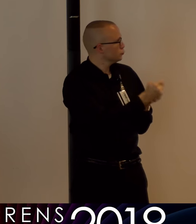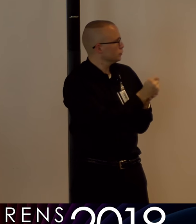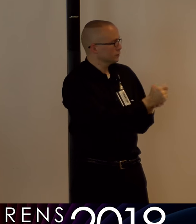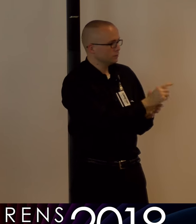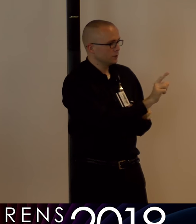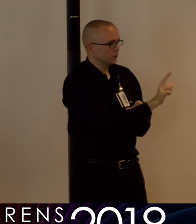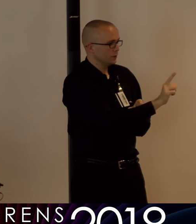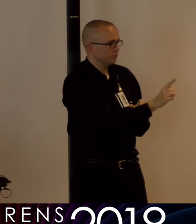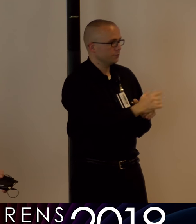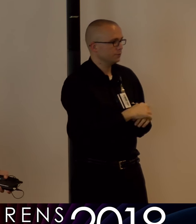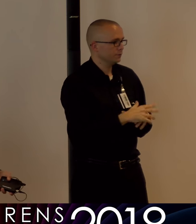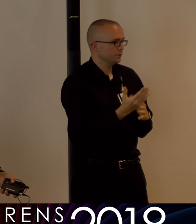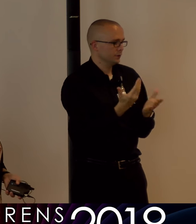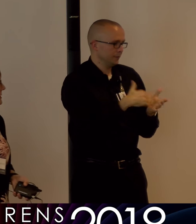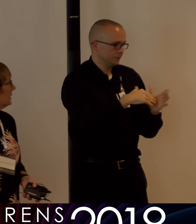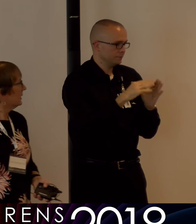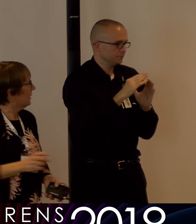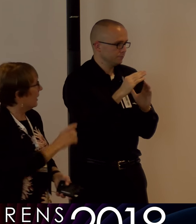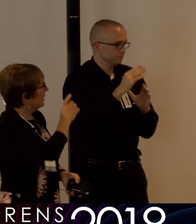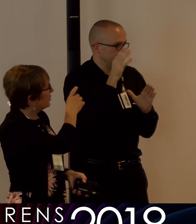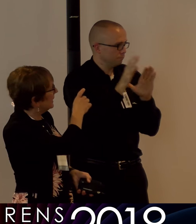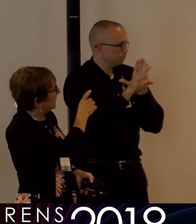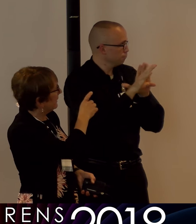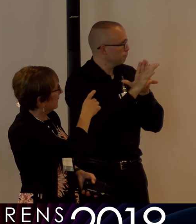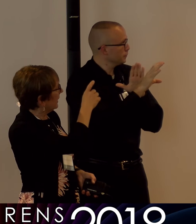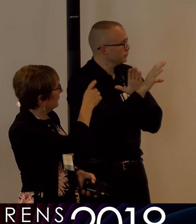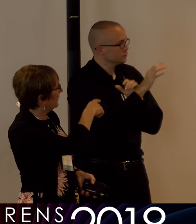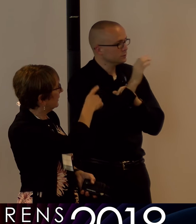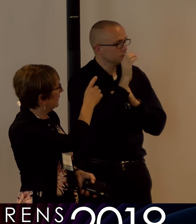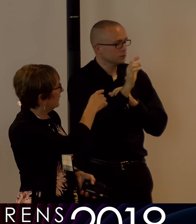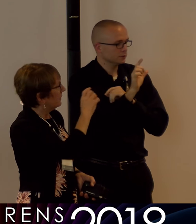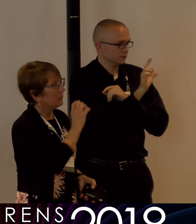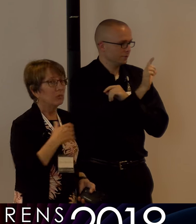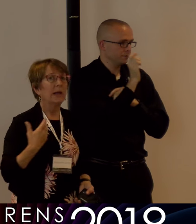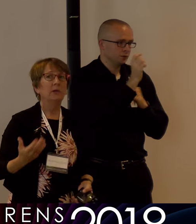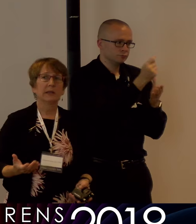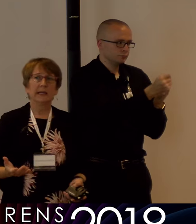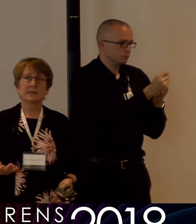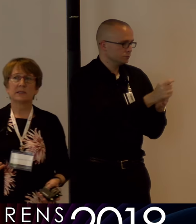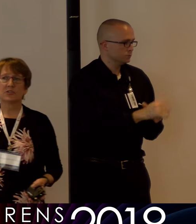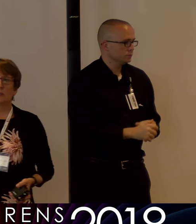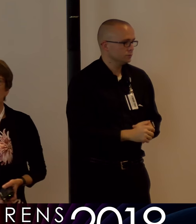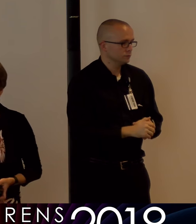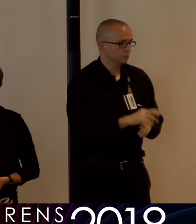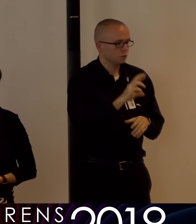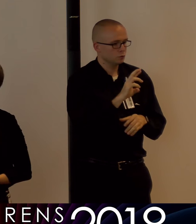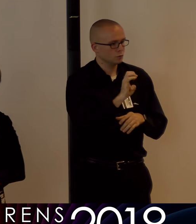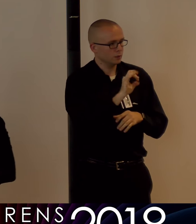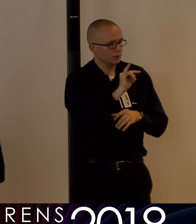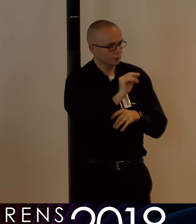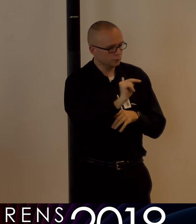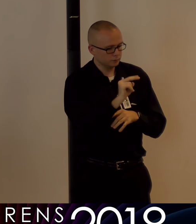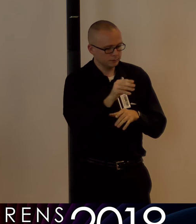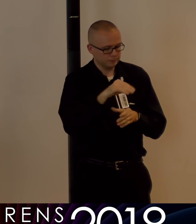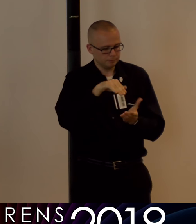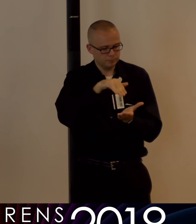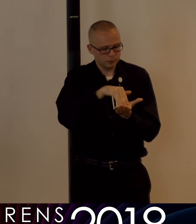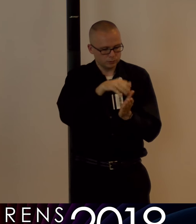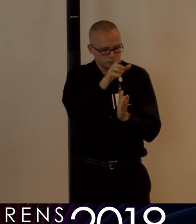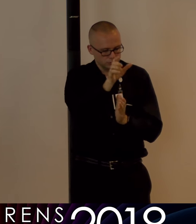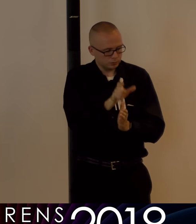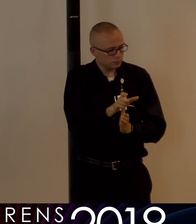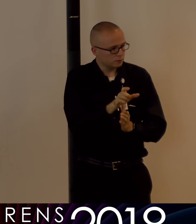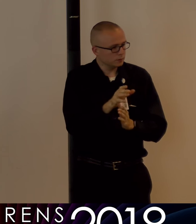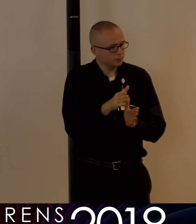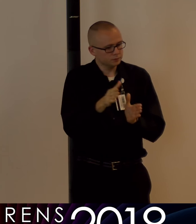are paint-fill images of our embryos. Untreated on the left, retinoic acid treated in the middle column, and then